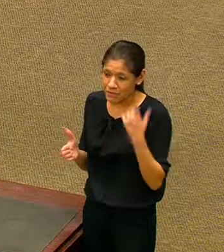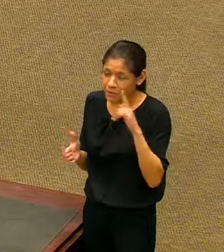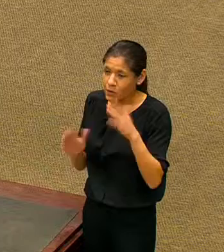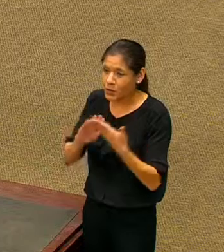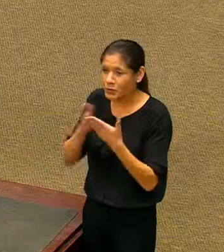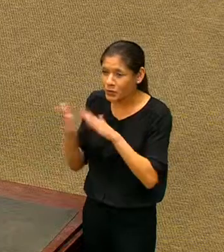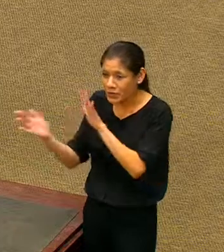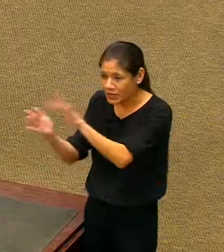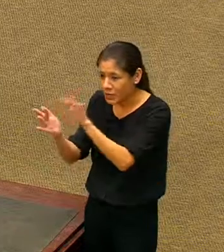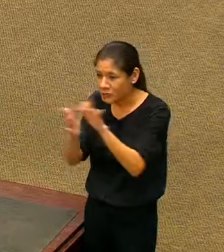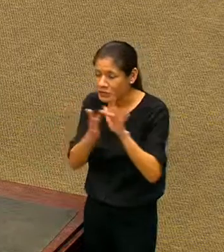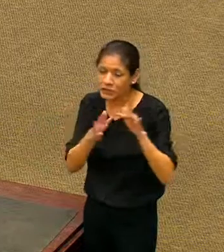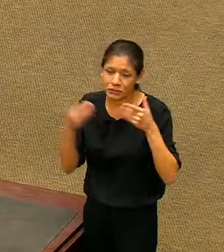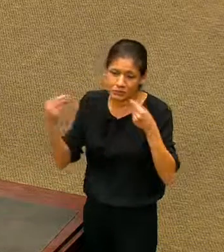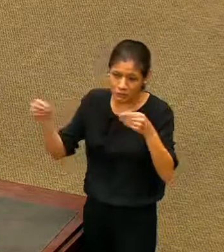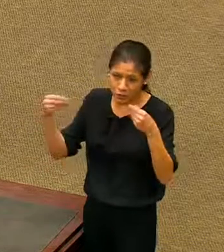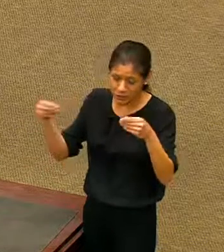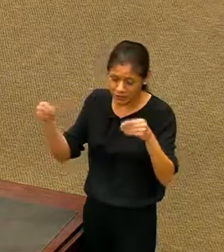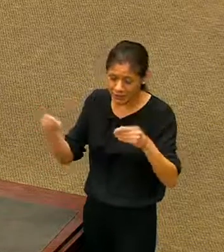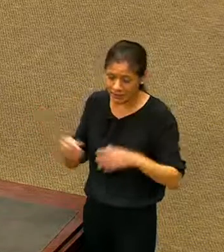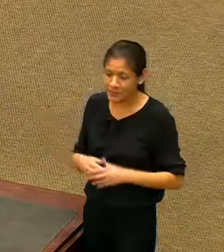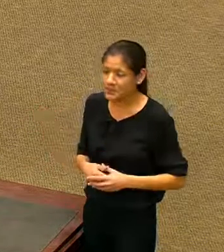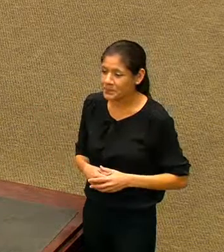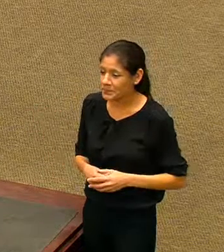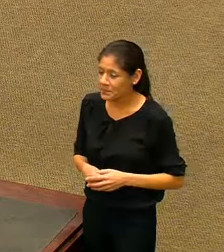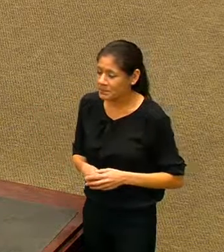Community Outreach and Marketing.